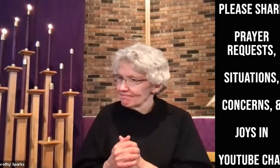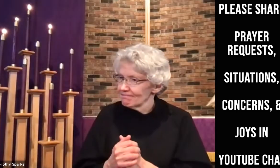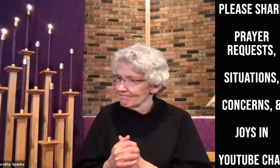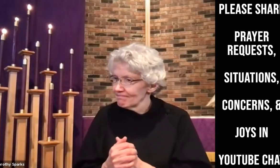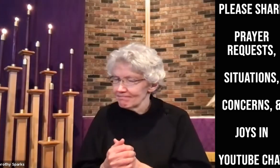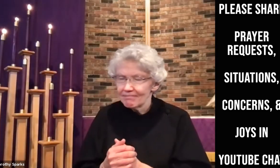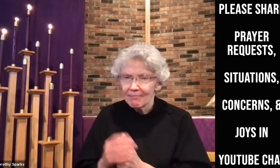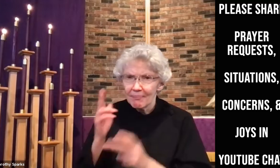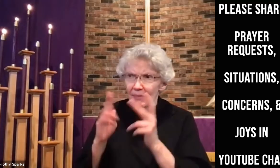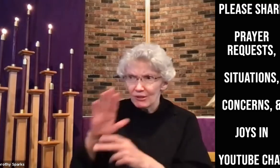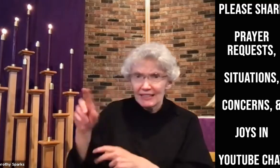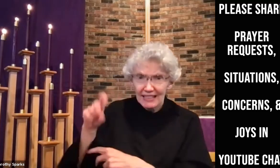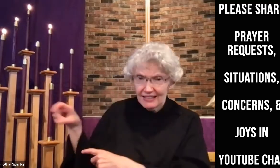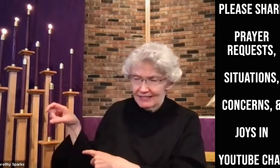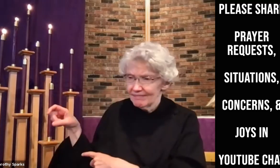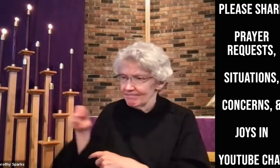too. Prayers of the People.